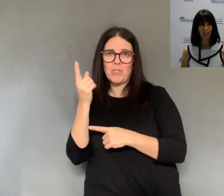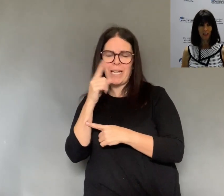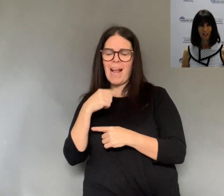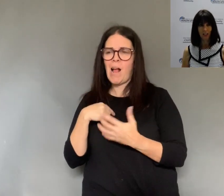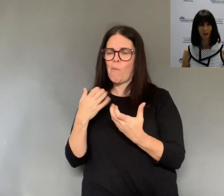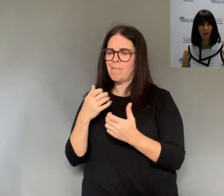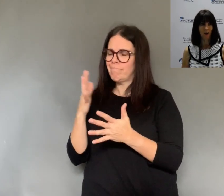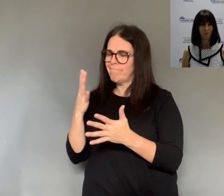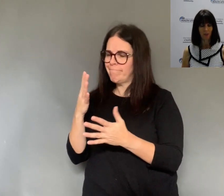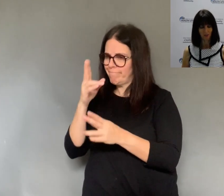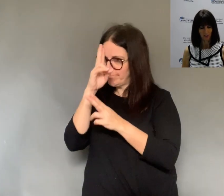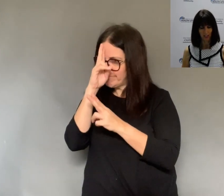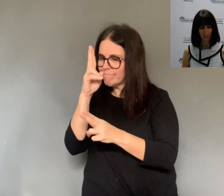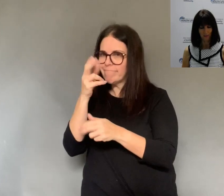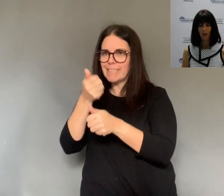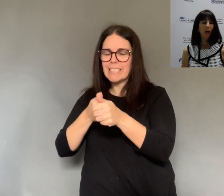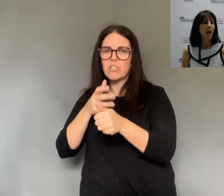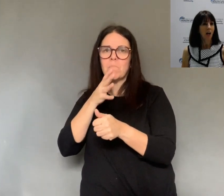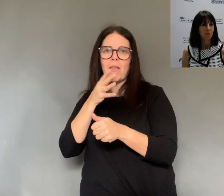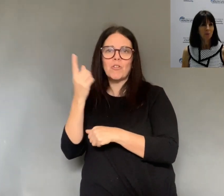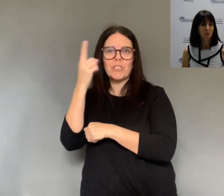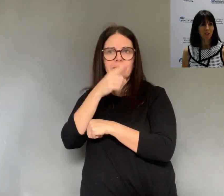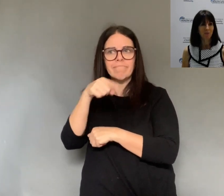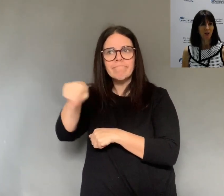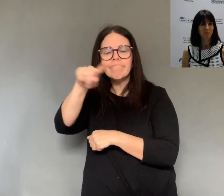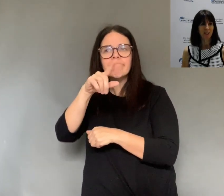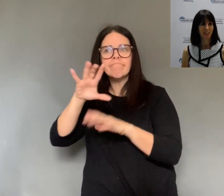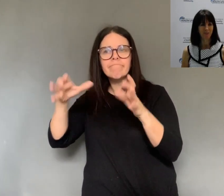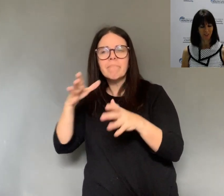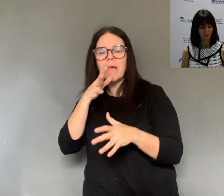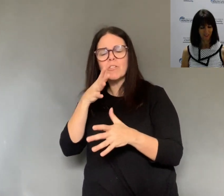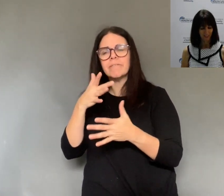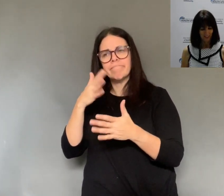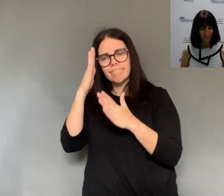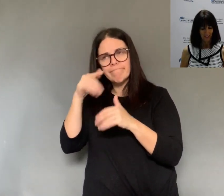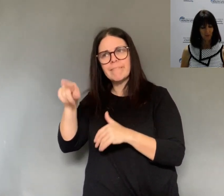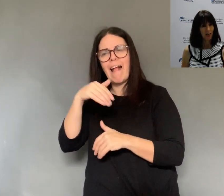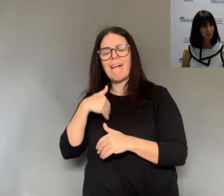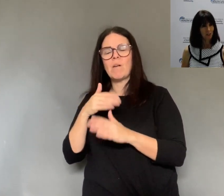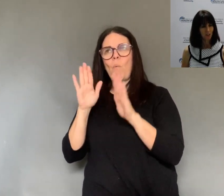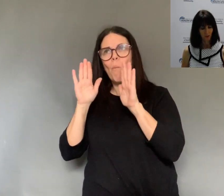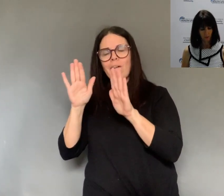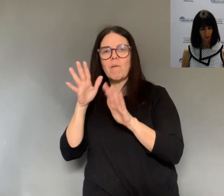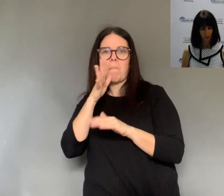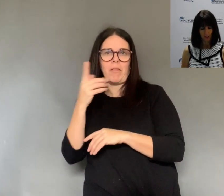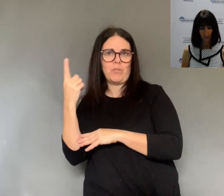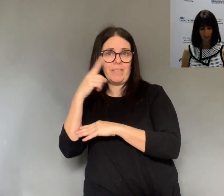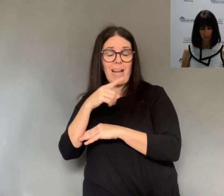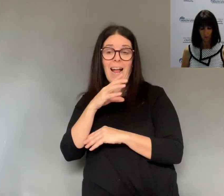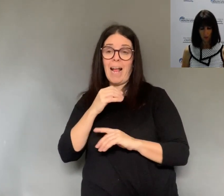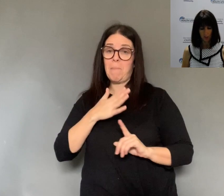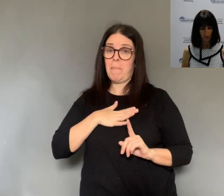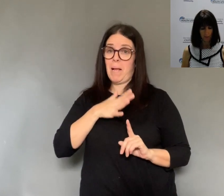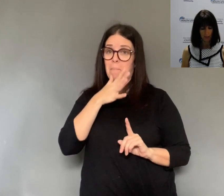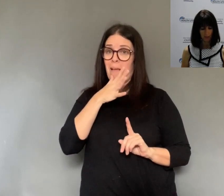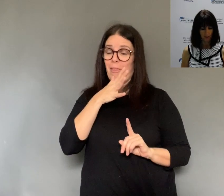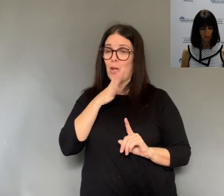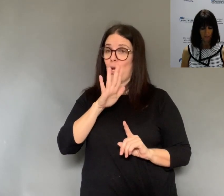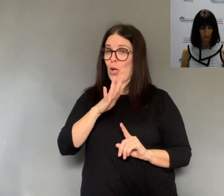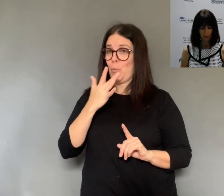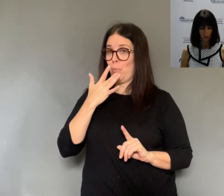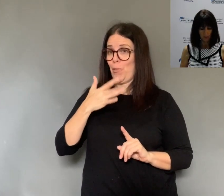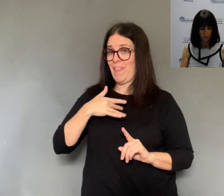turns 88 on Mother's Day, happy birthday, Mom, I love you. I will now turn it over to Dr. Wajid Ahmed,